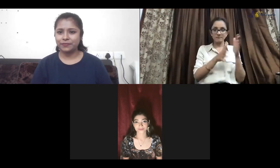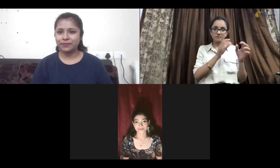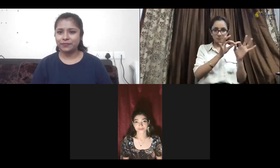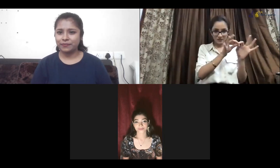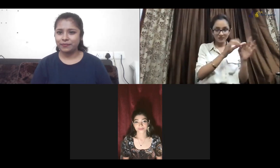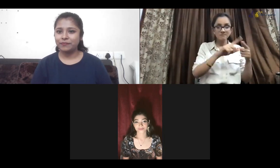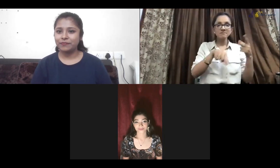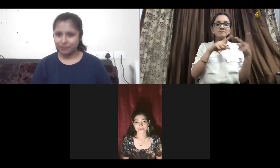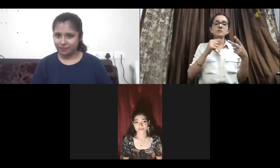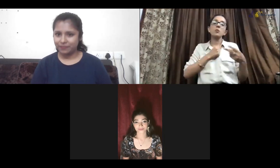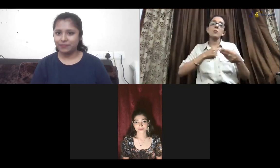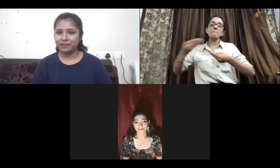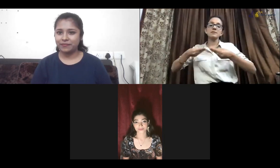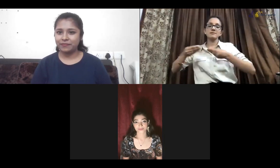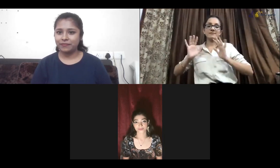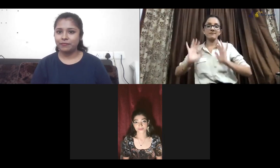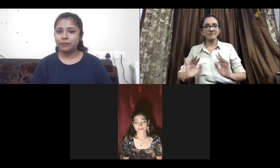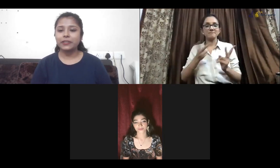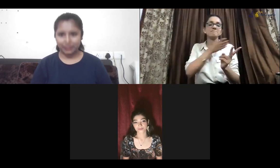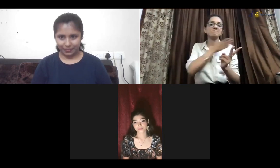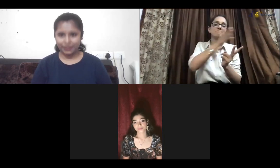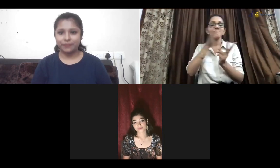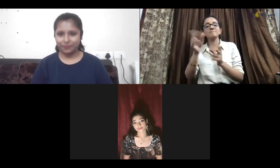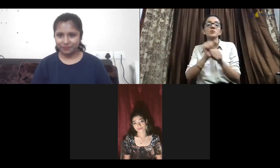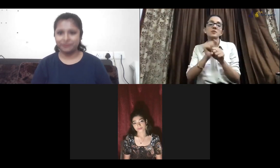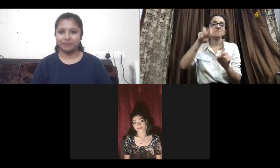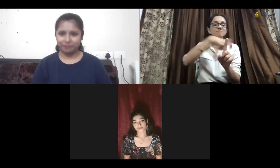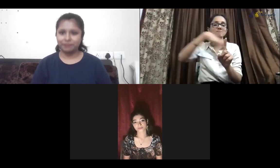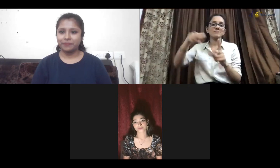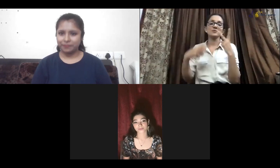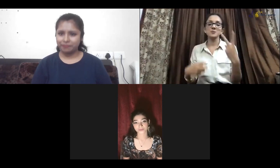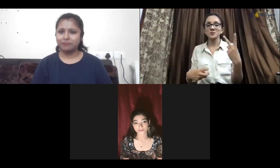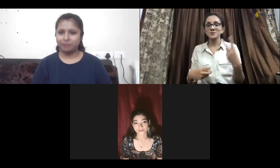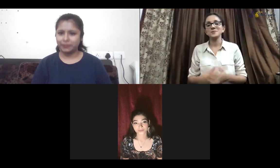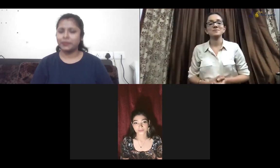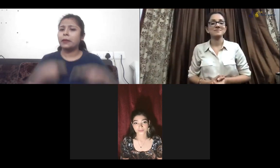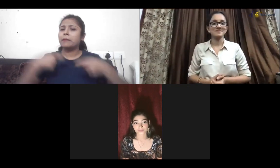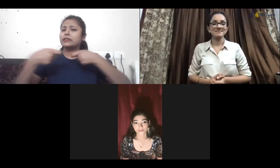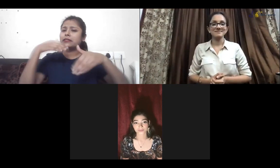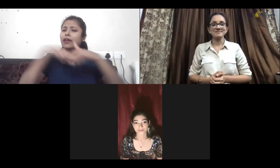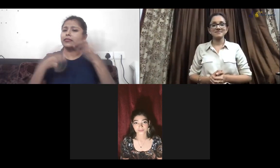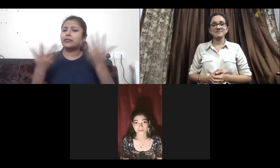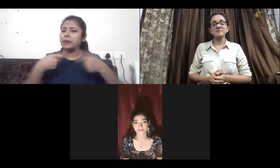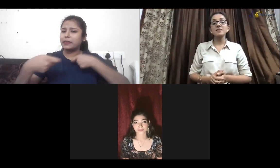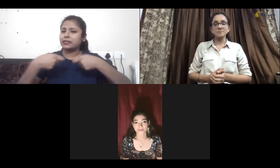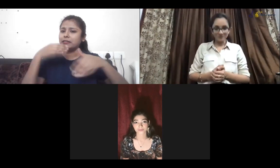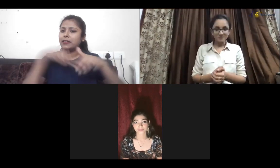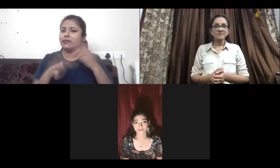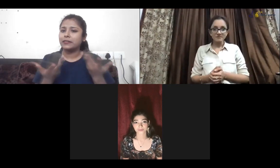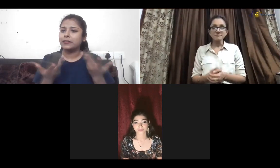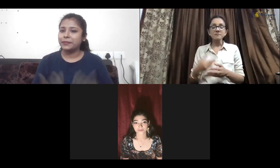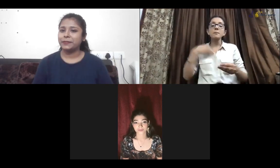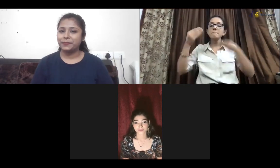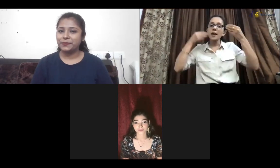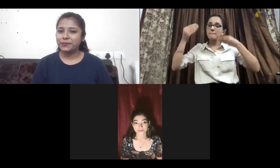different organizations. I'm working as an interpreter. I have my own business, so I am managing both works.